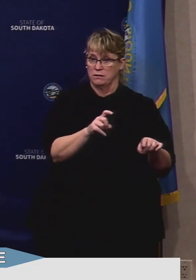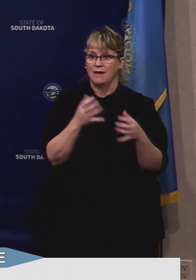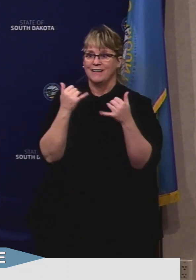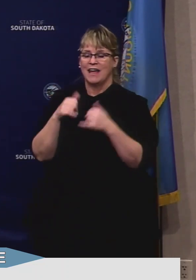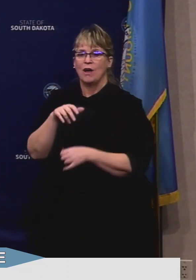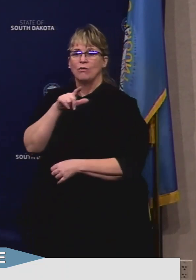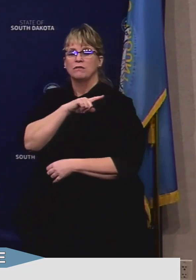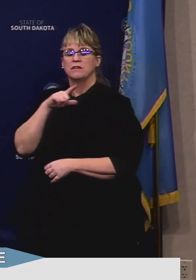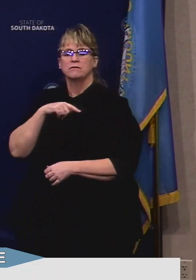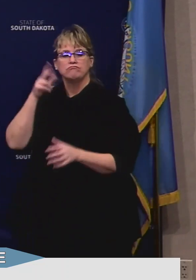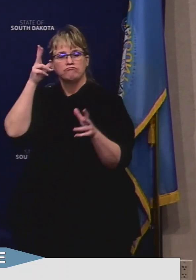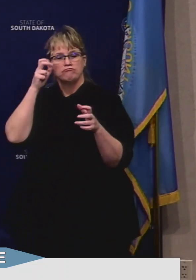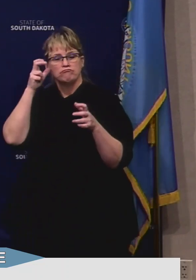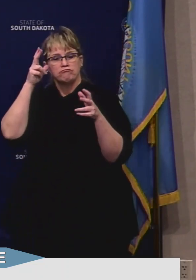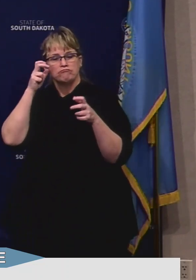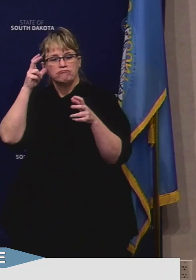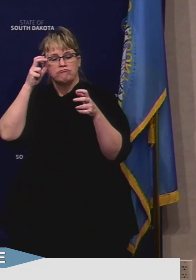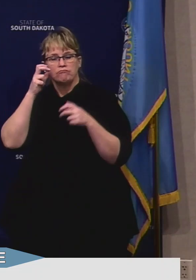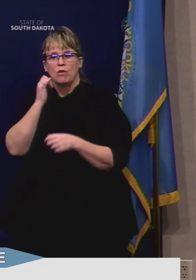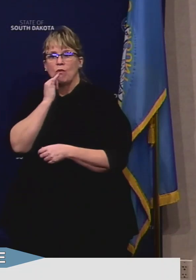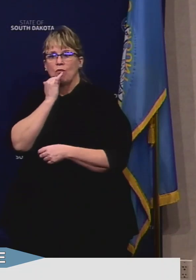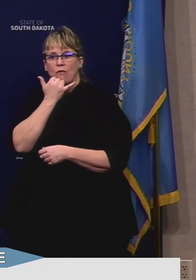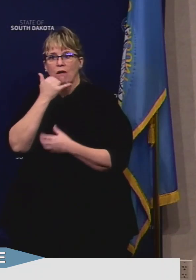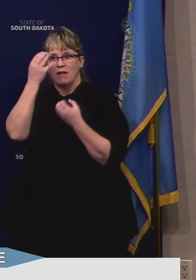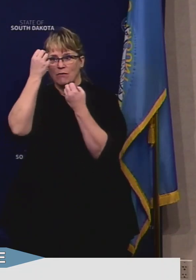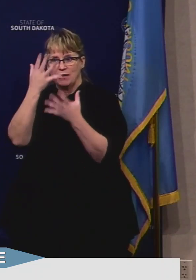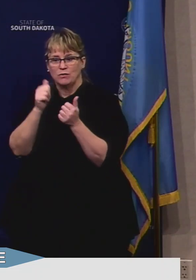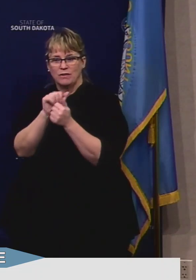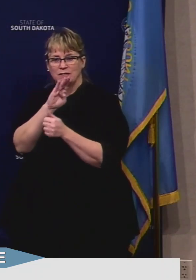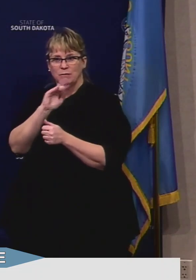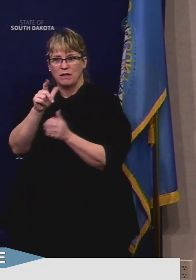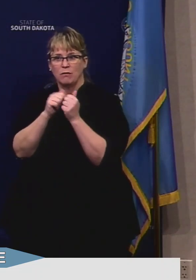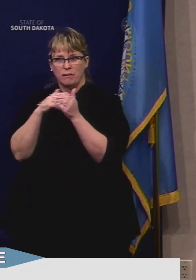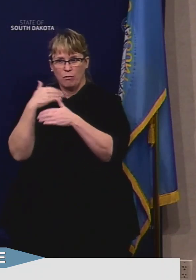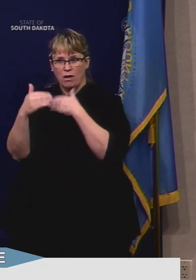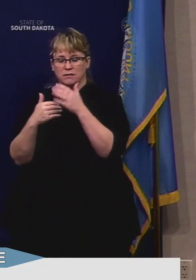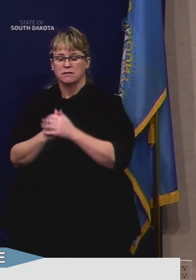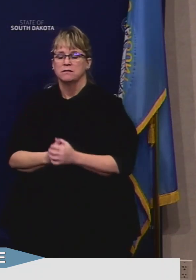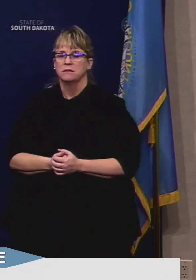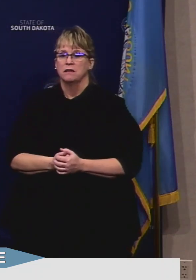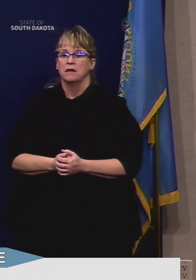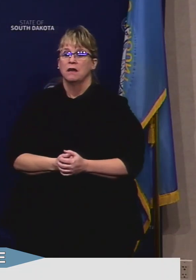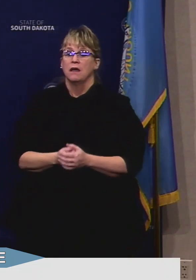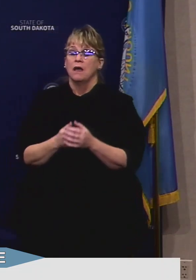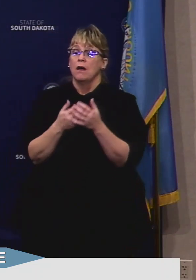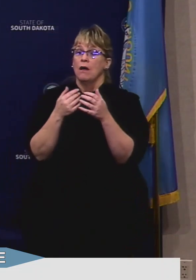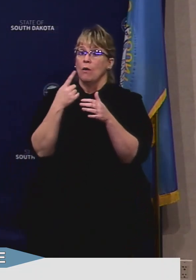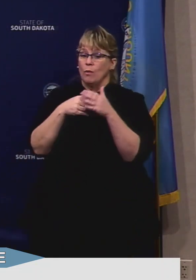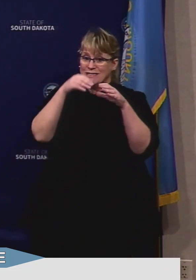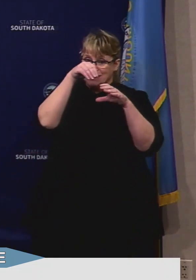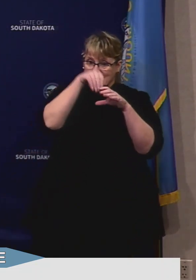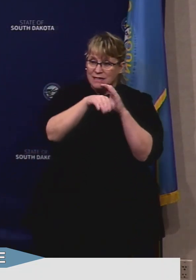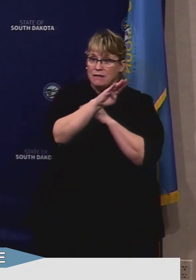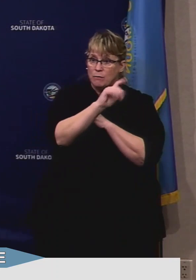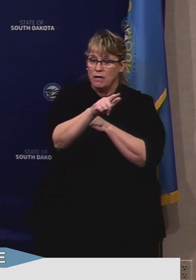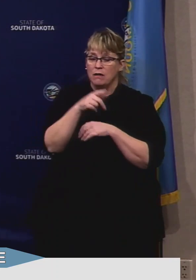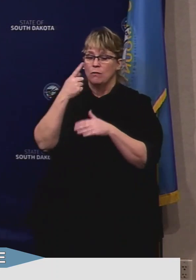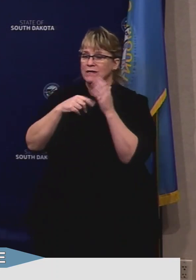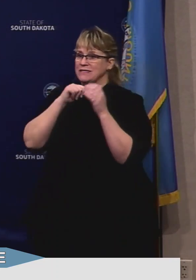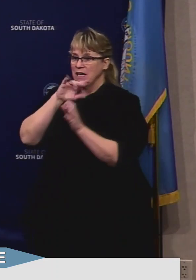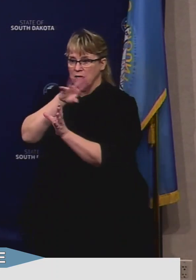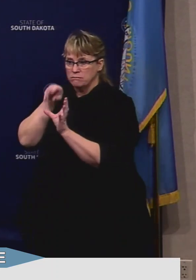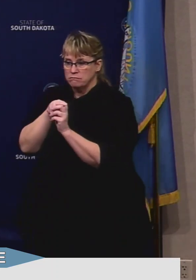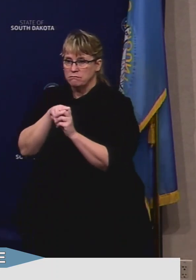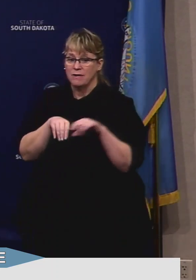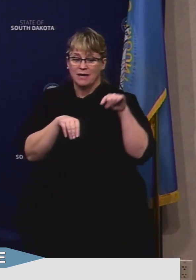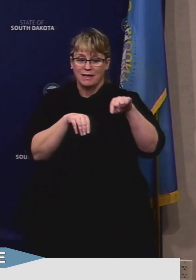legislators heard a lot of misinformation on this bill as it moved through the process. And let me tell you what is in the bill and what is not in the bill.